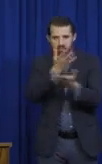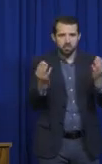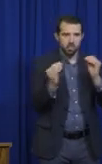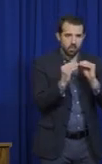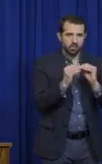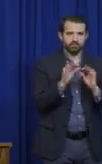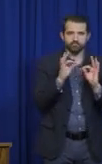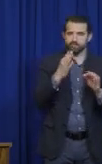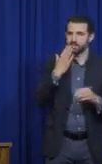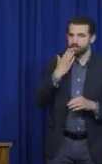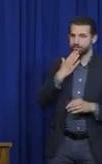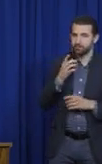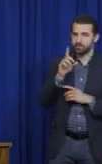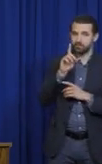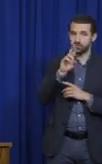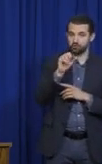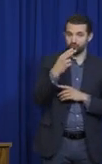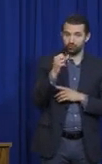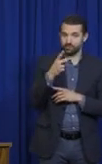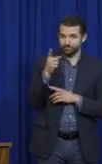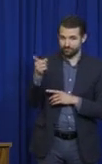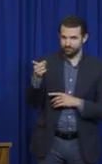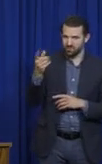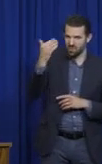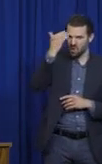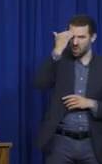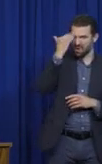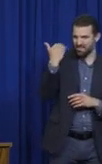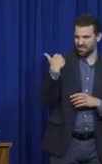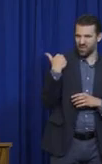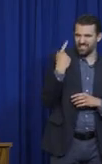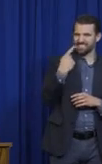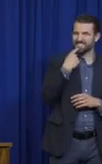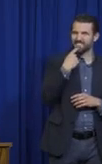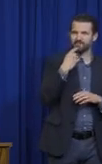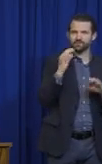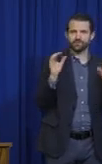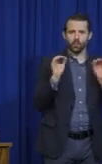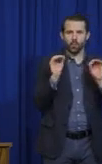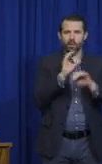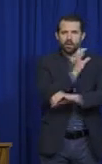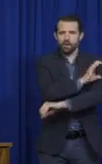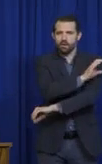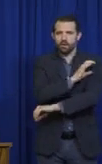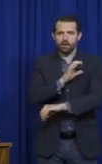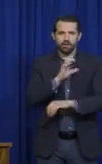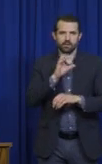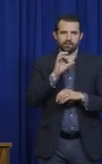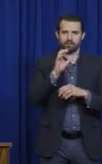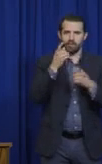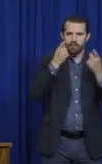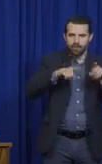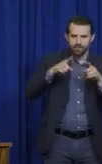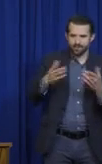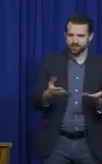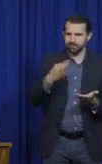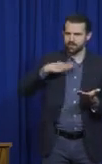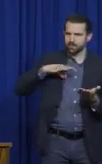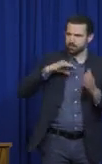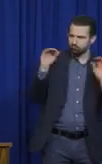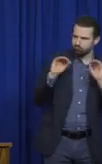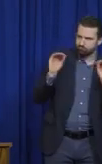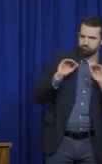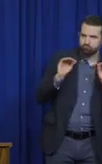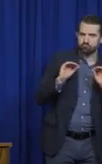Shah, I know you said that there are not clinical trials, that none of the hospitals in Maine are participating in any of the bigger